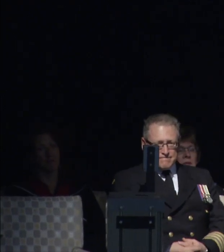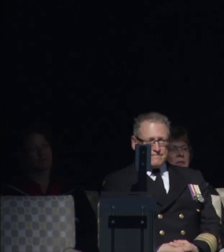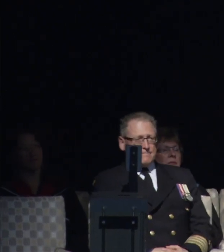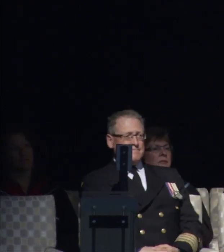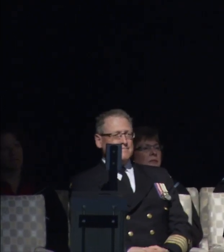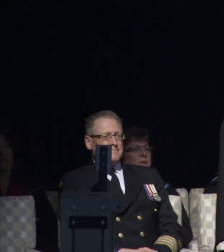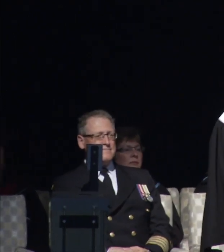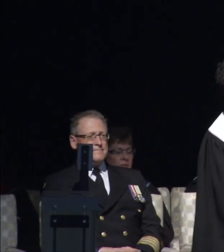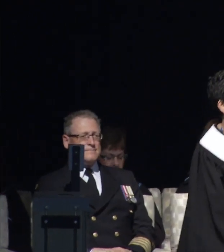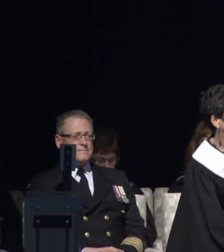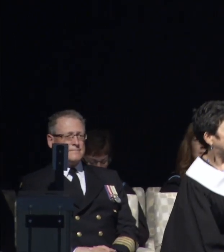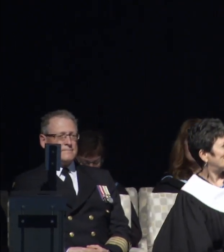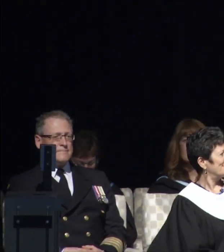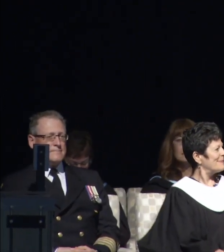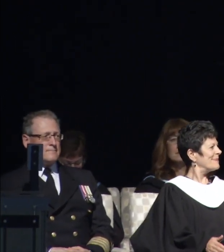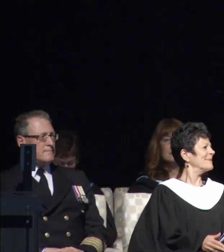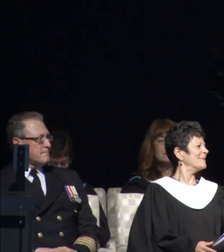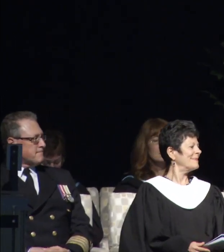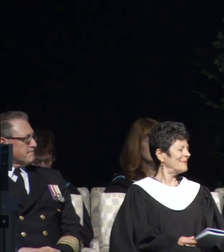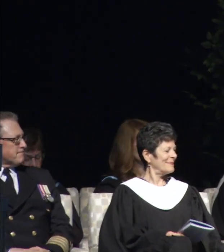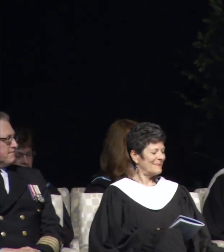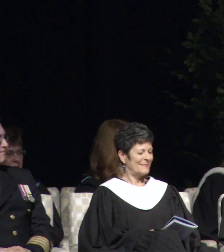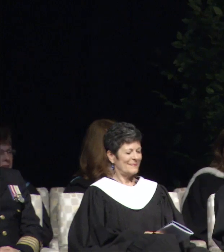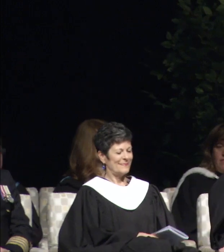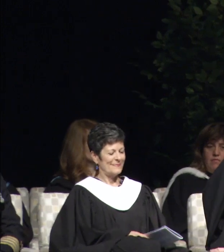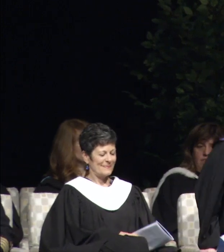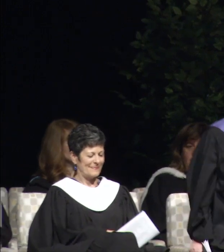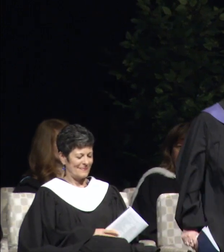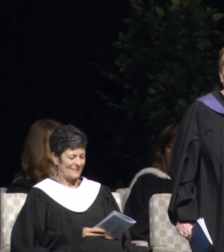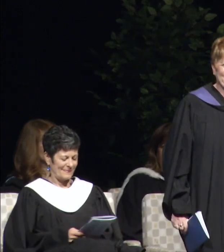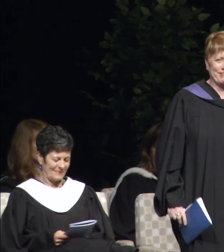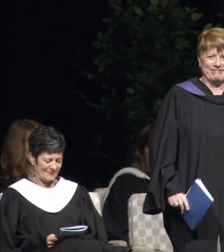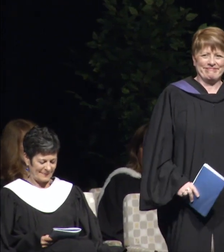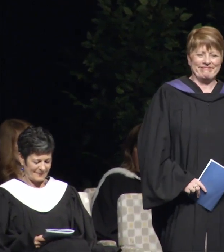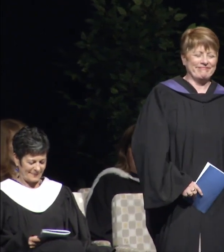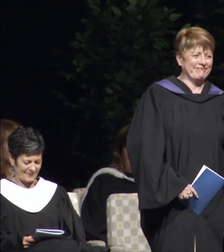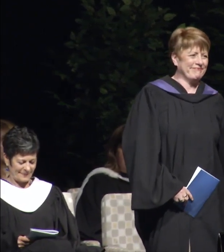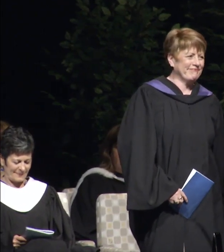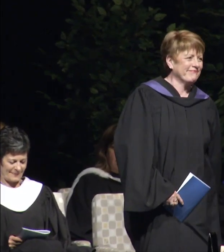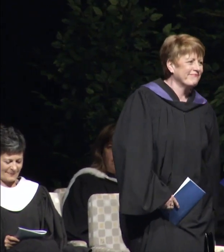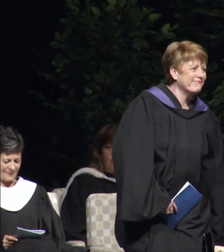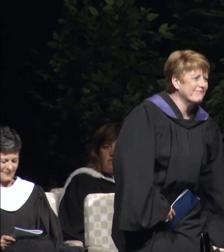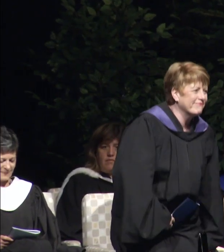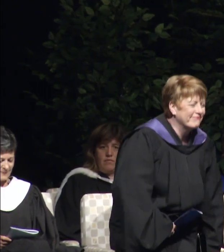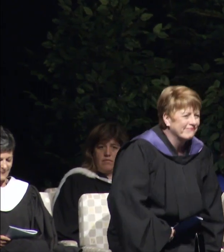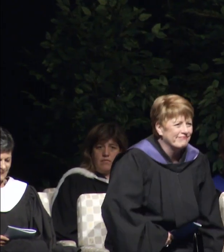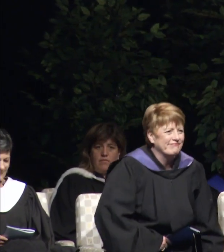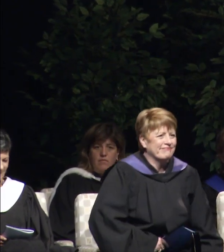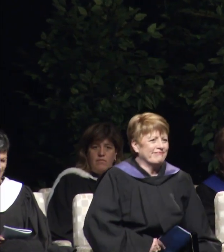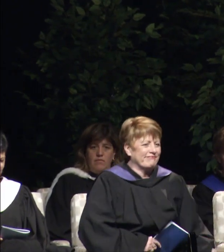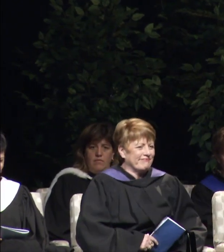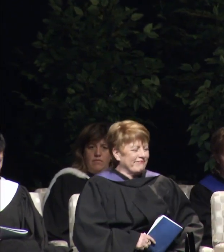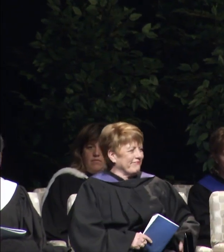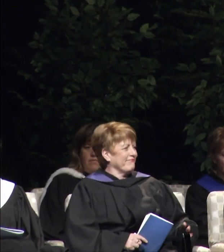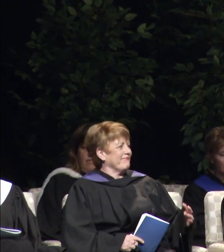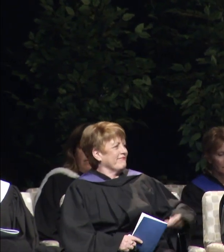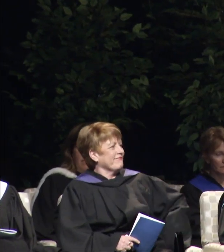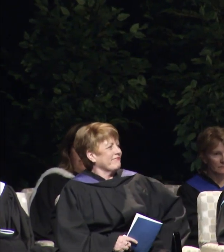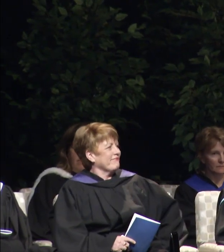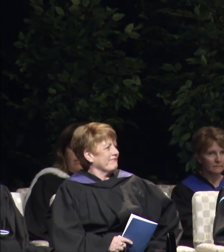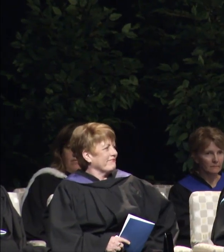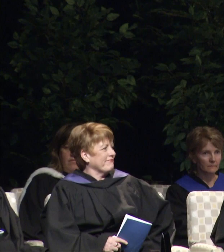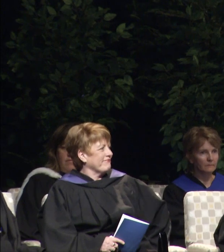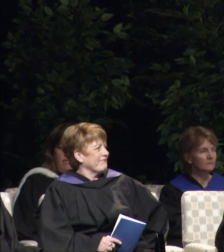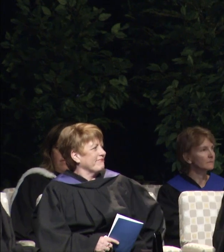Corporate Relations. Kathy McLean, Vice President, Learner and College Development. Michelle Lane,